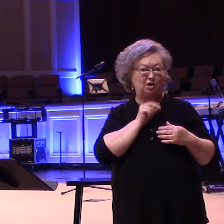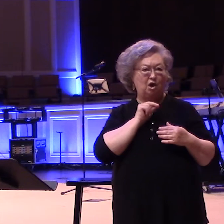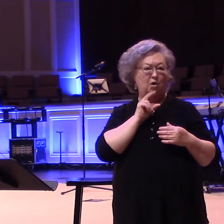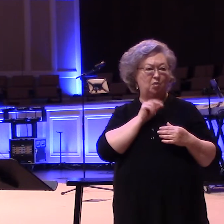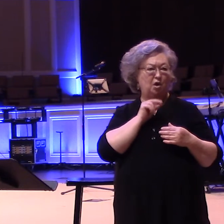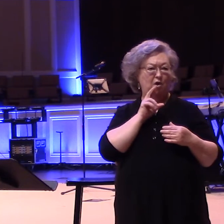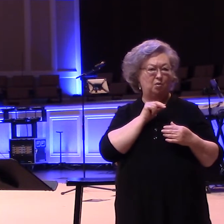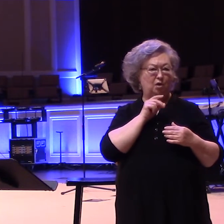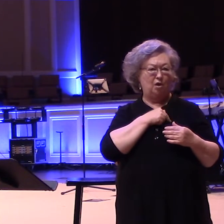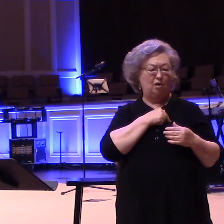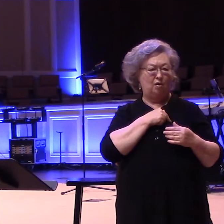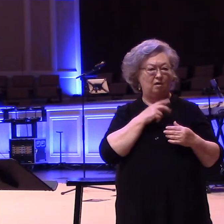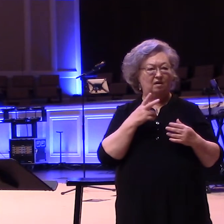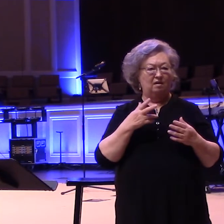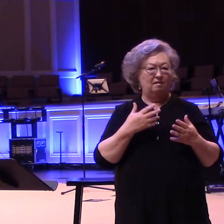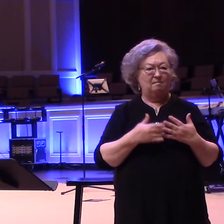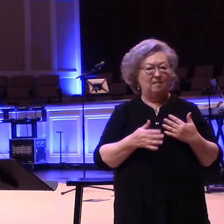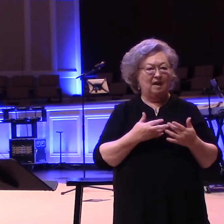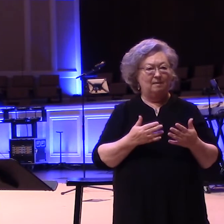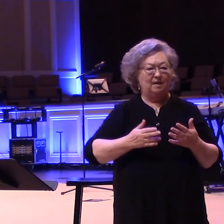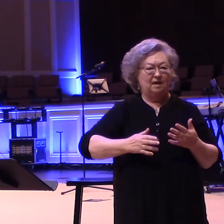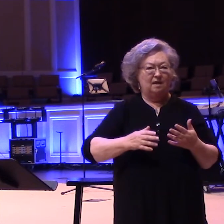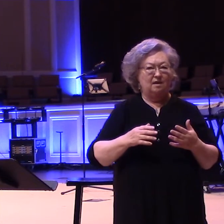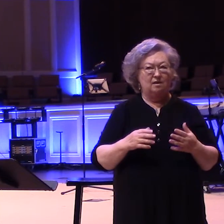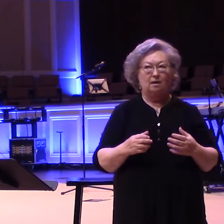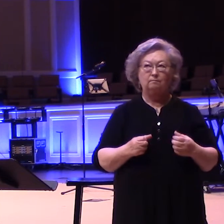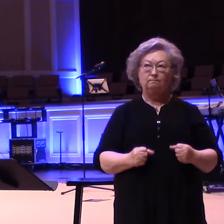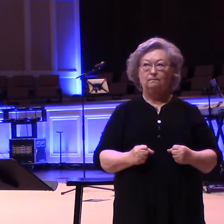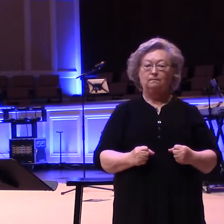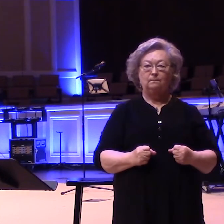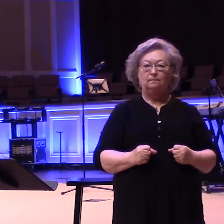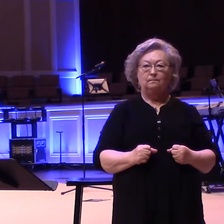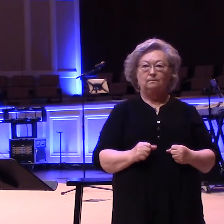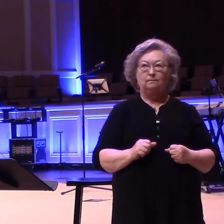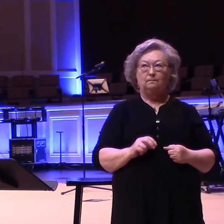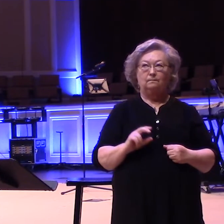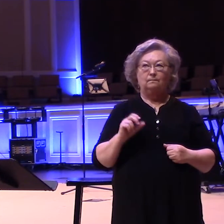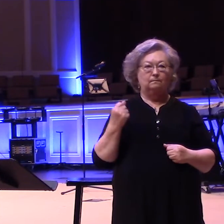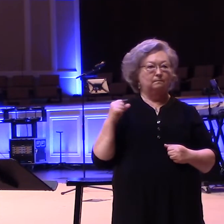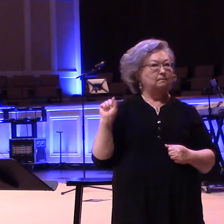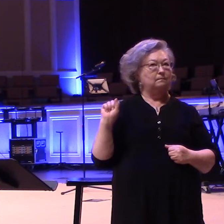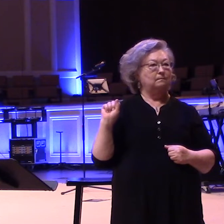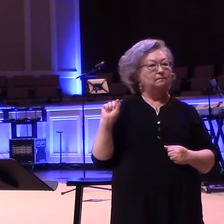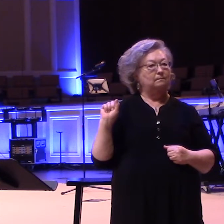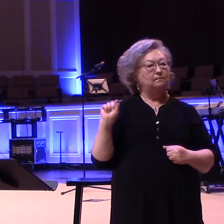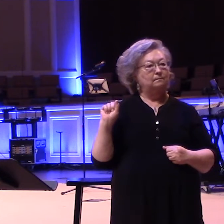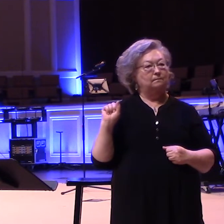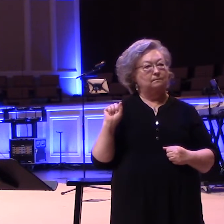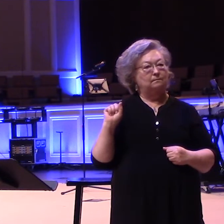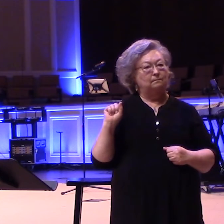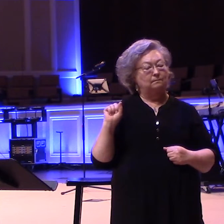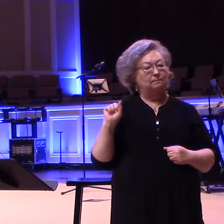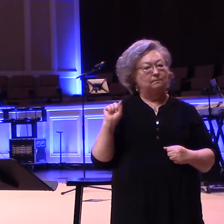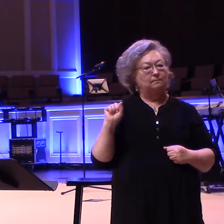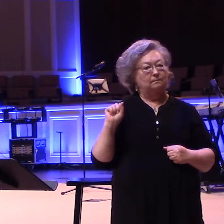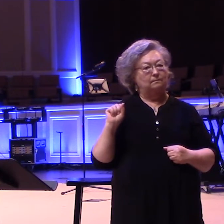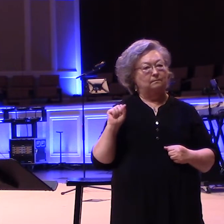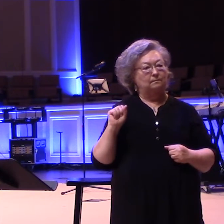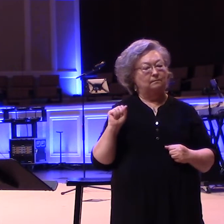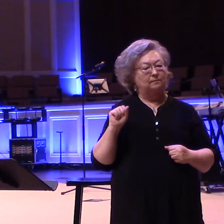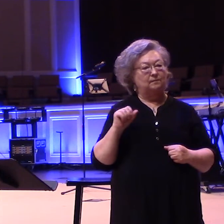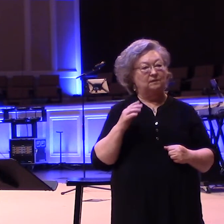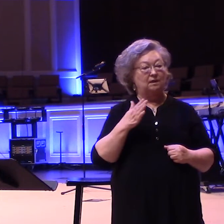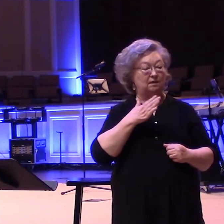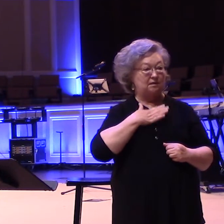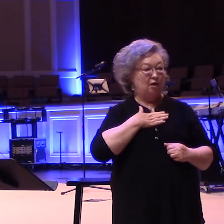Maybe it even makes you cynical. Maybe it makes you set your jaw. I want to give you a little